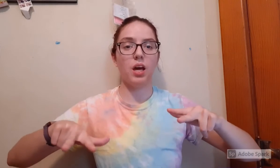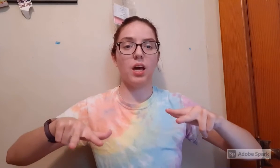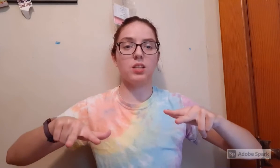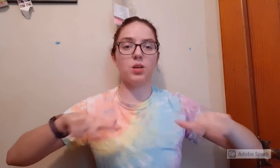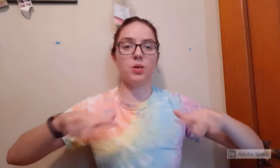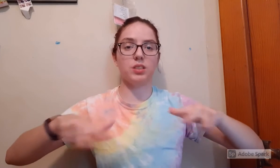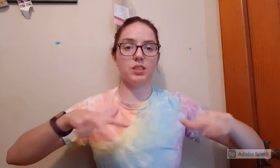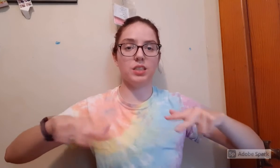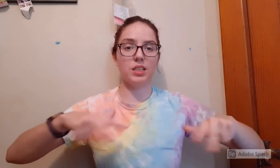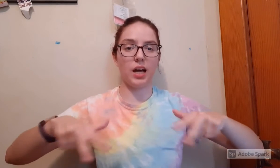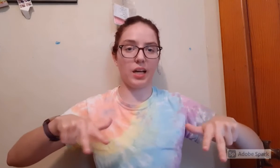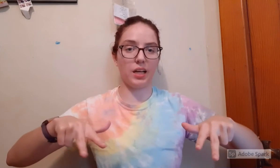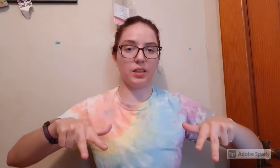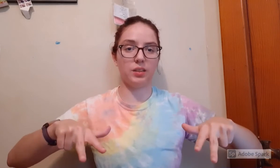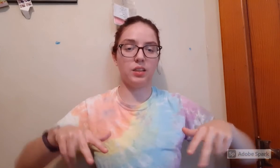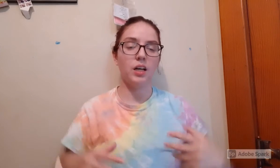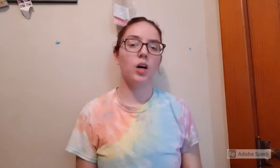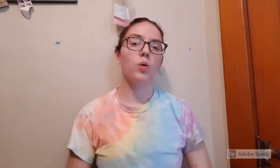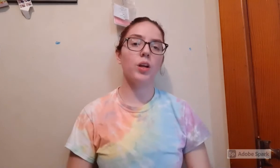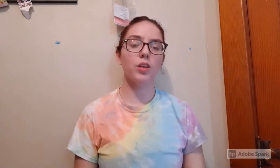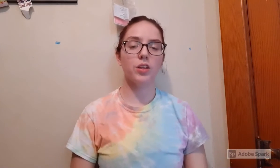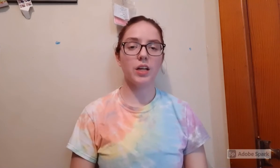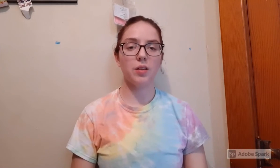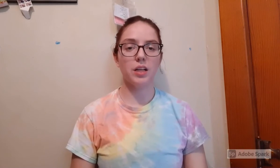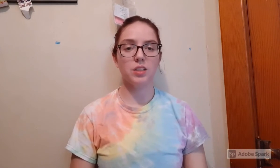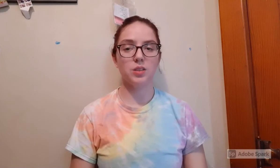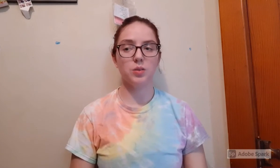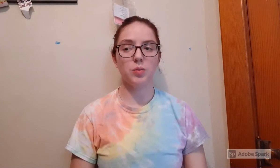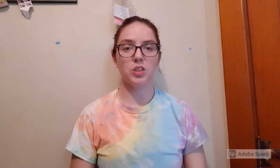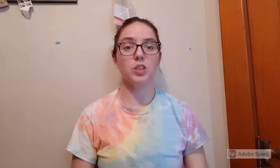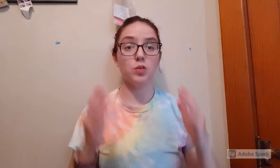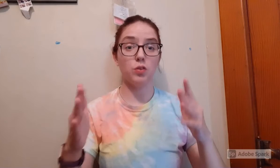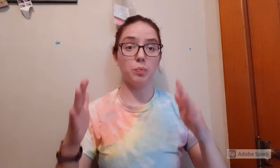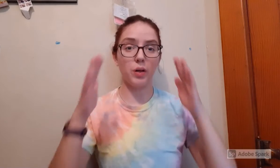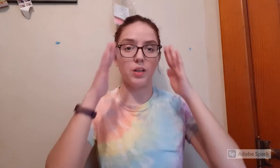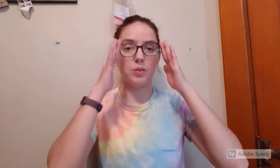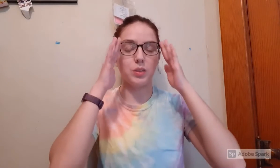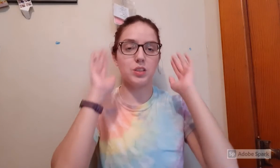And so this is hiking. One other thing I'd like to mention is football, which is,